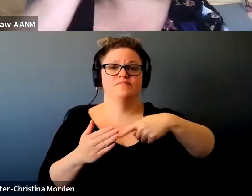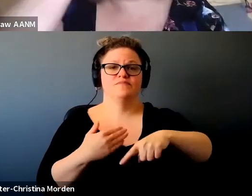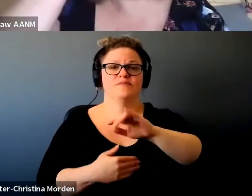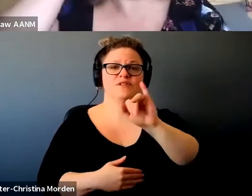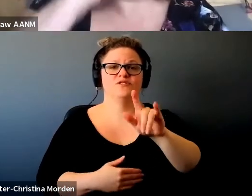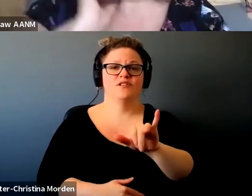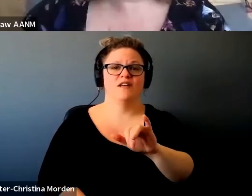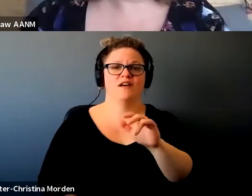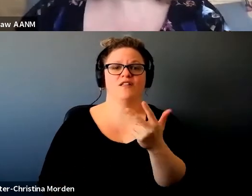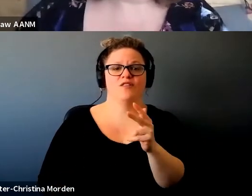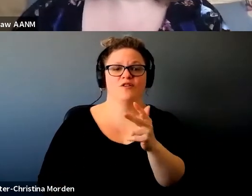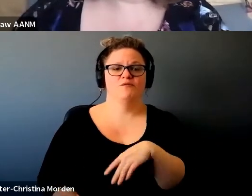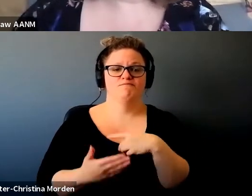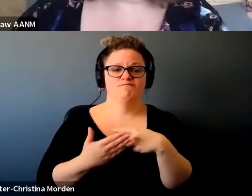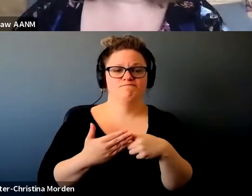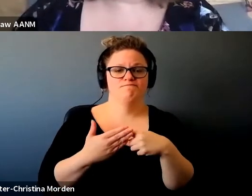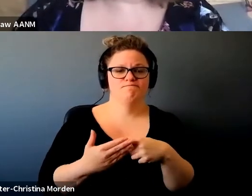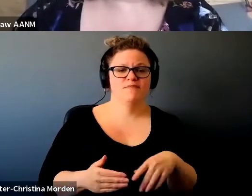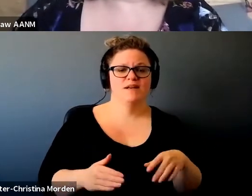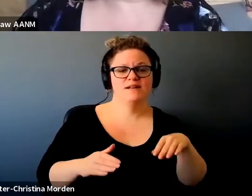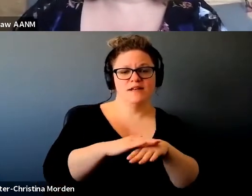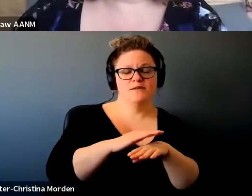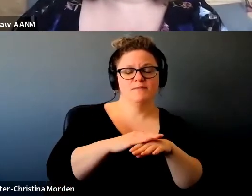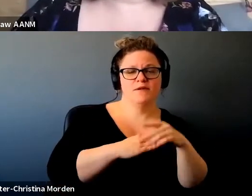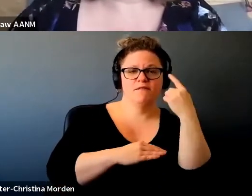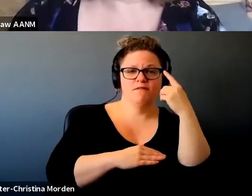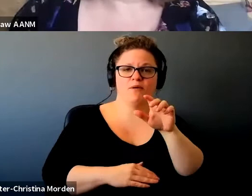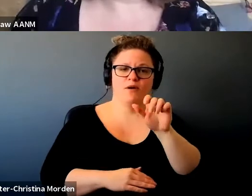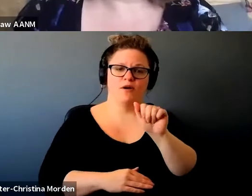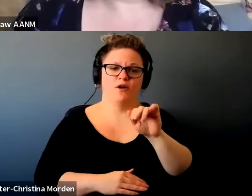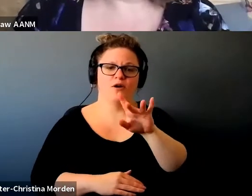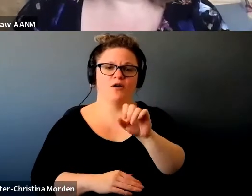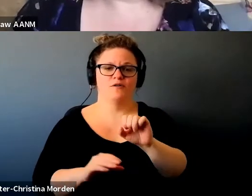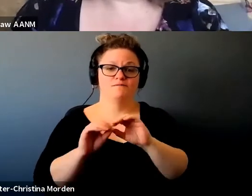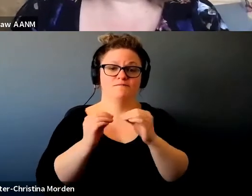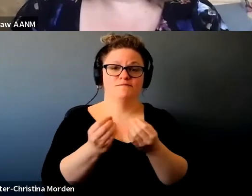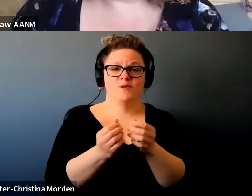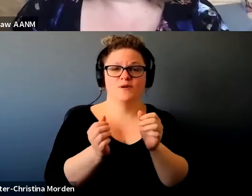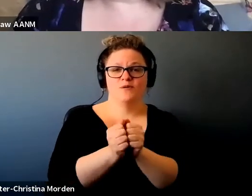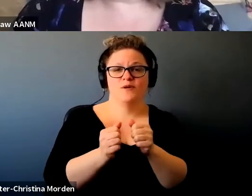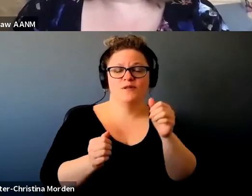Shaw. And you can register if you haven't already at